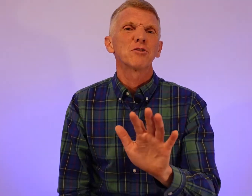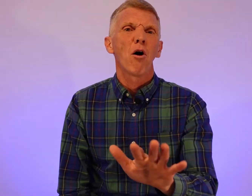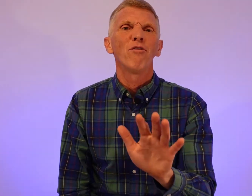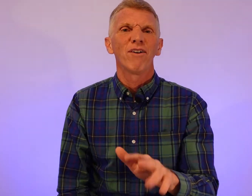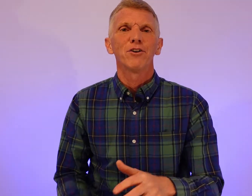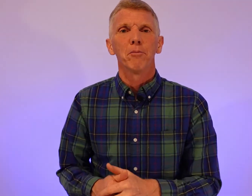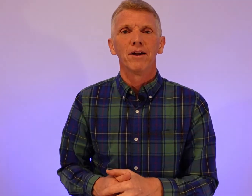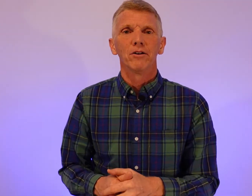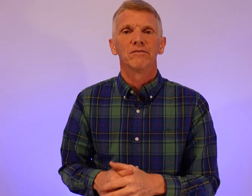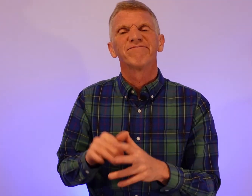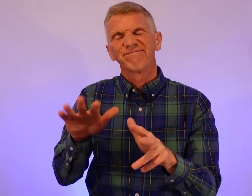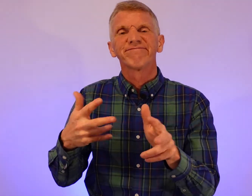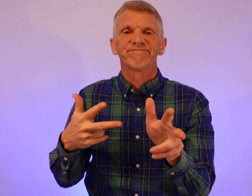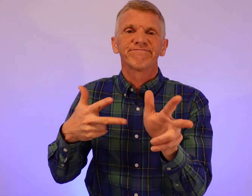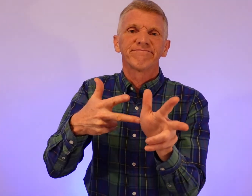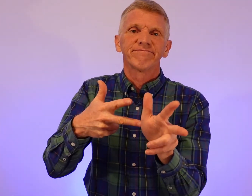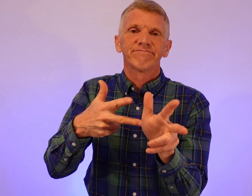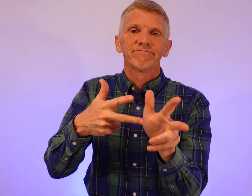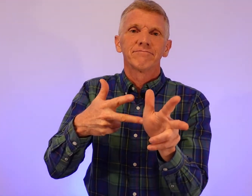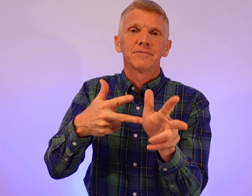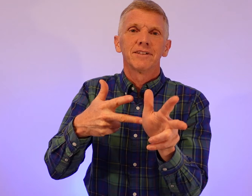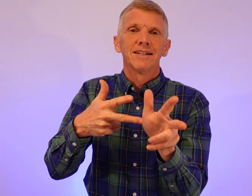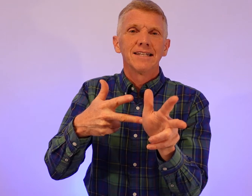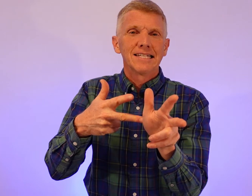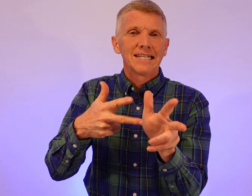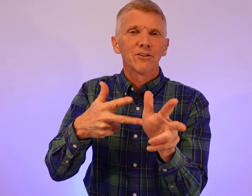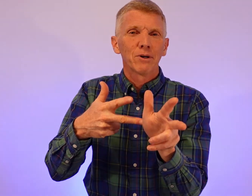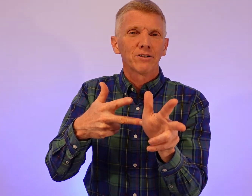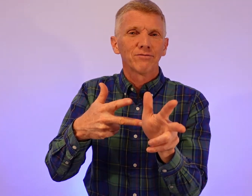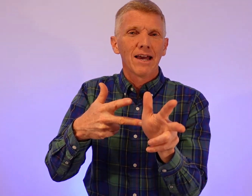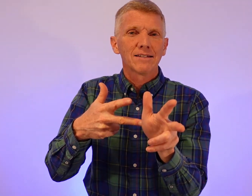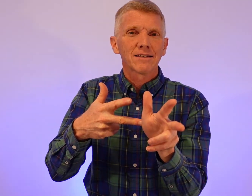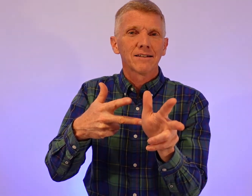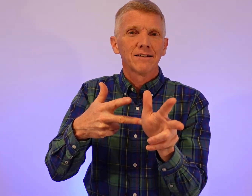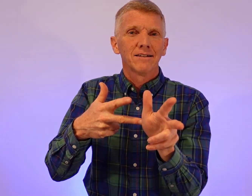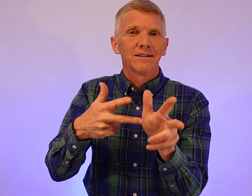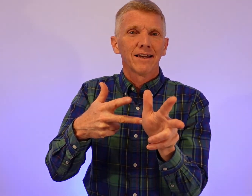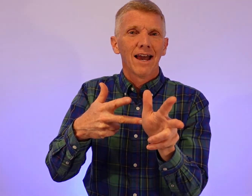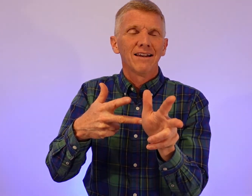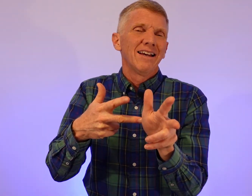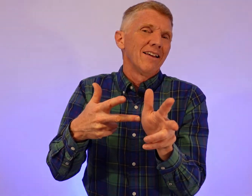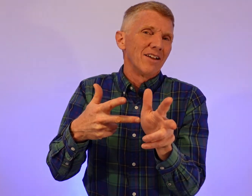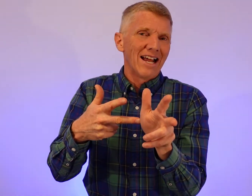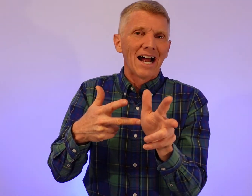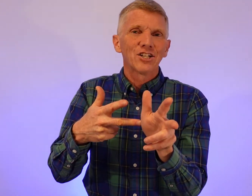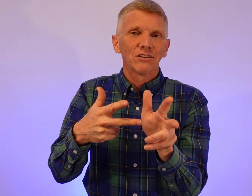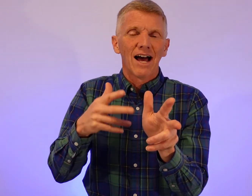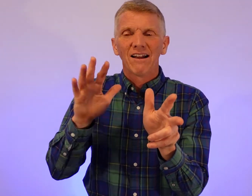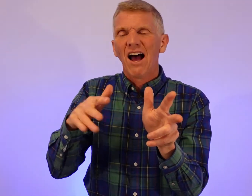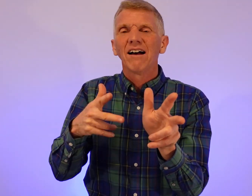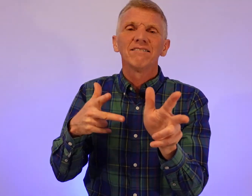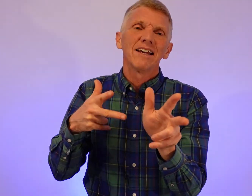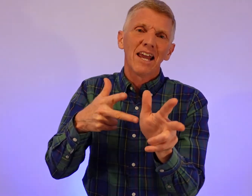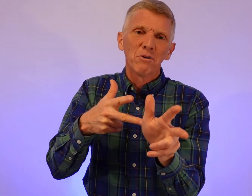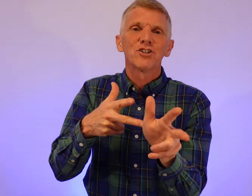small fender bender. Do you see the wrinkled face? Okay? The nonchalant, it was just